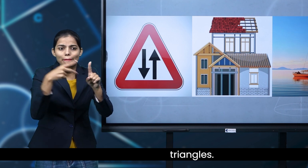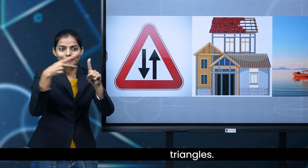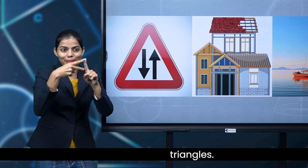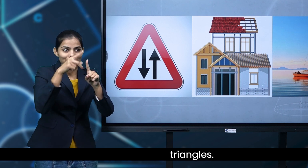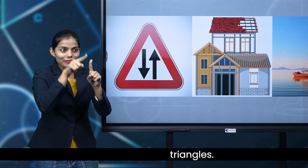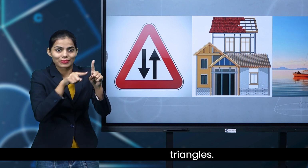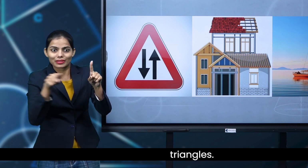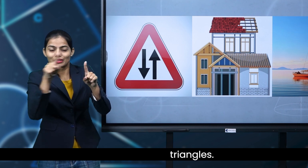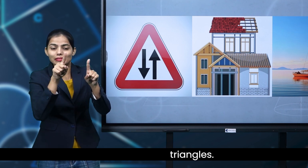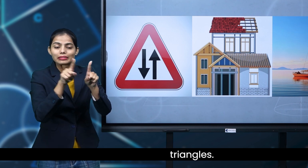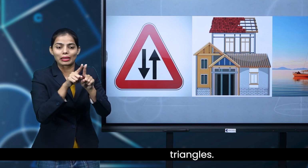triangles.